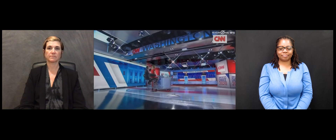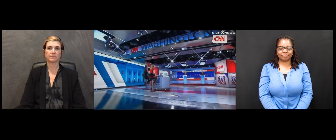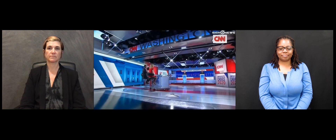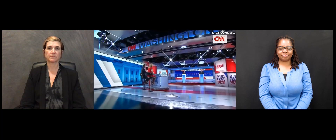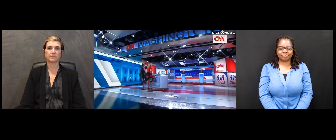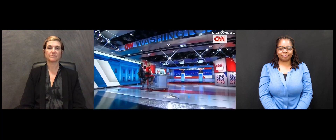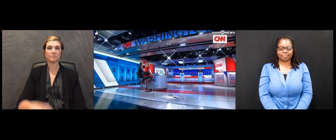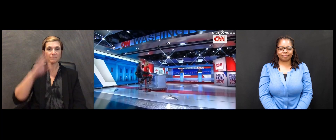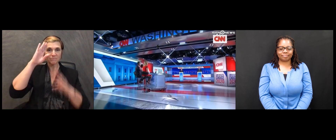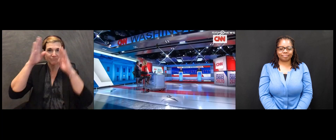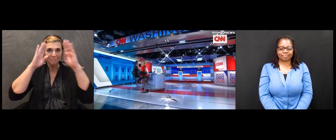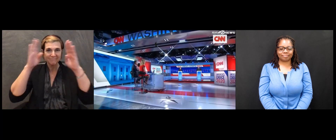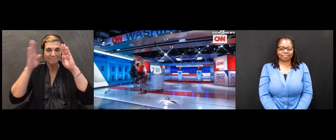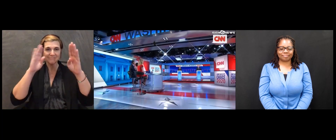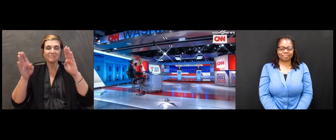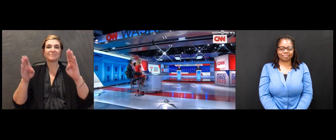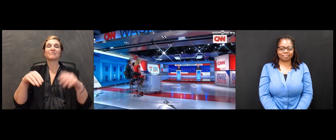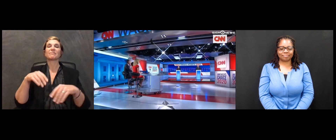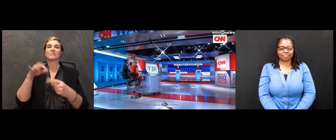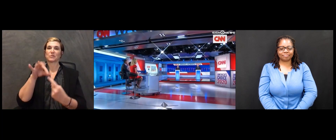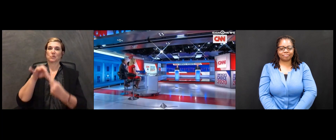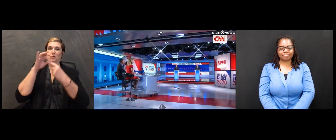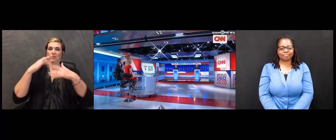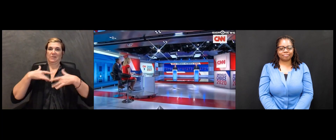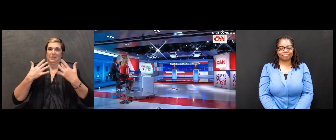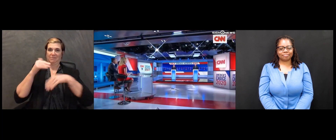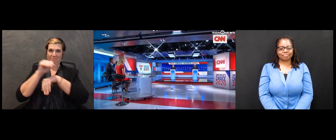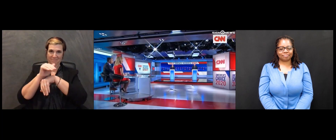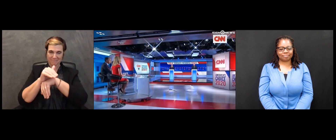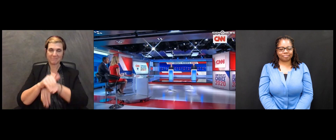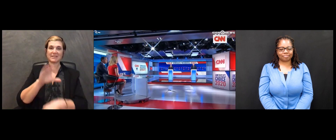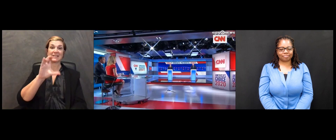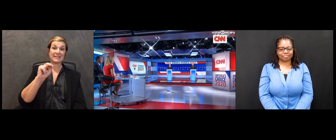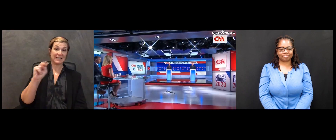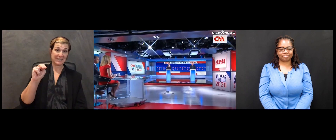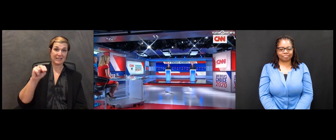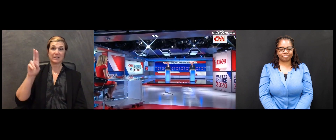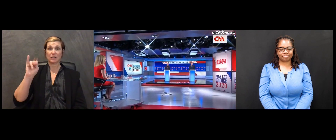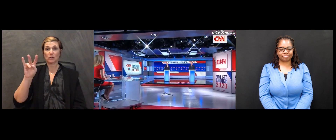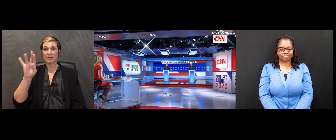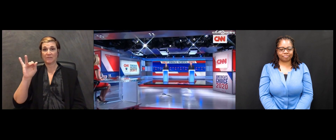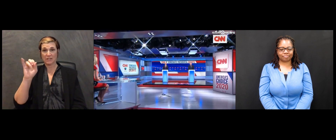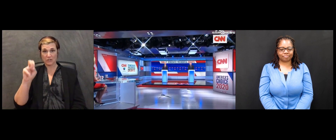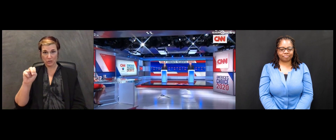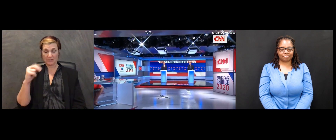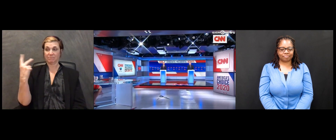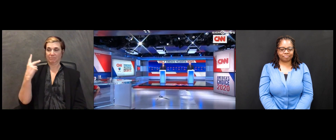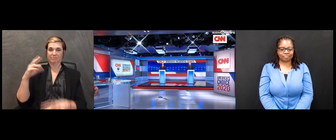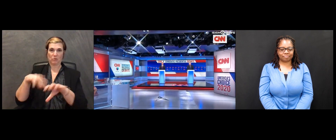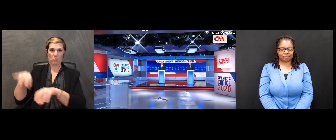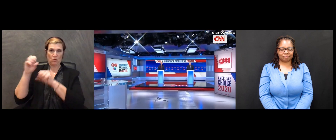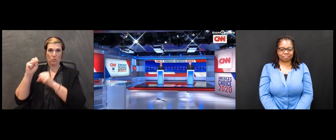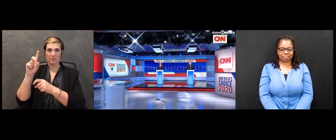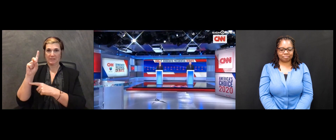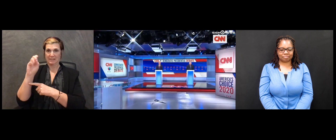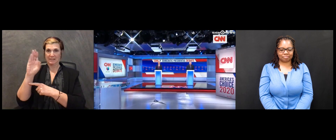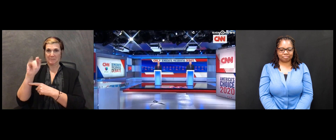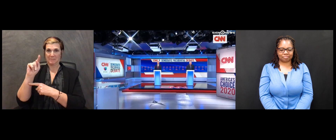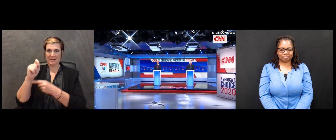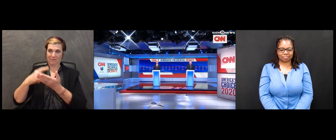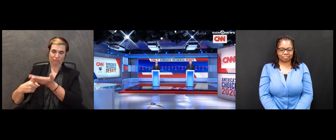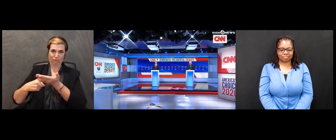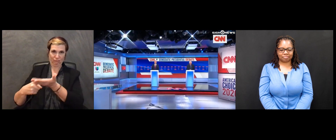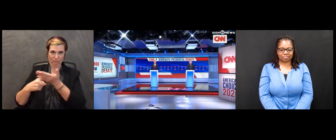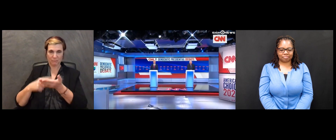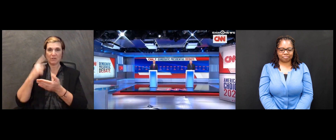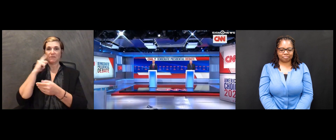D.C. and welcome to this unique event, the CNN Univision Democratic presidential debate with the two leading candidates for the Democratic